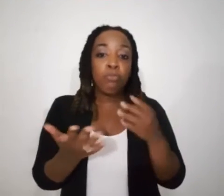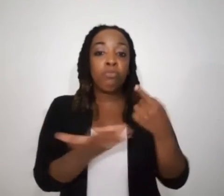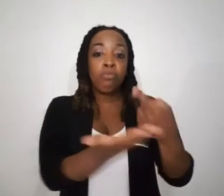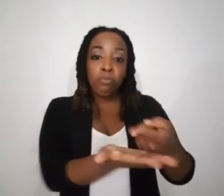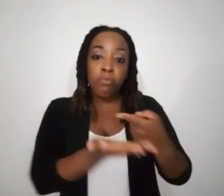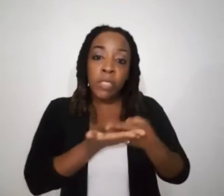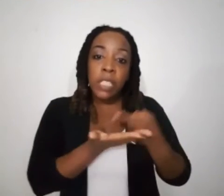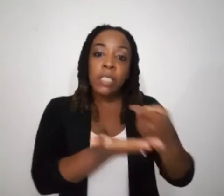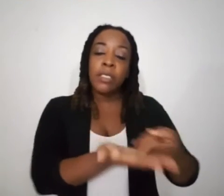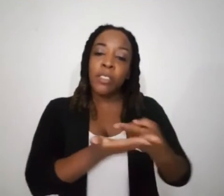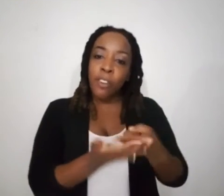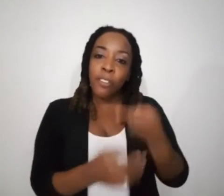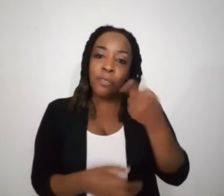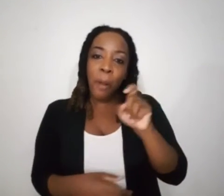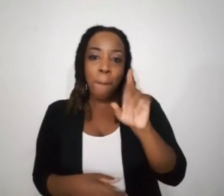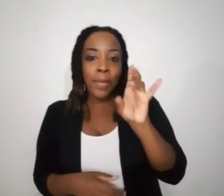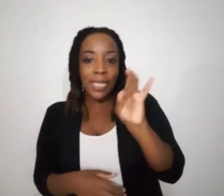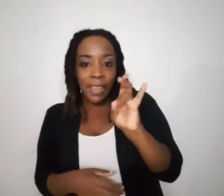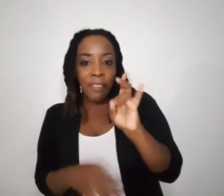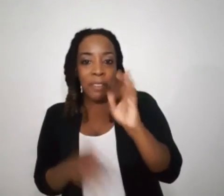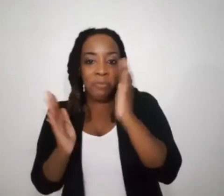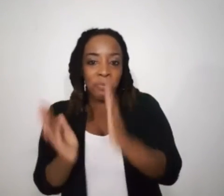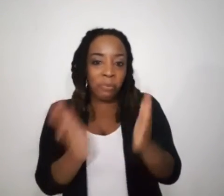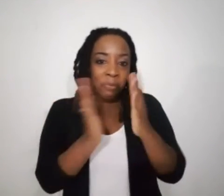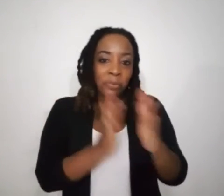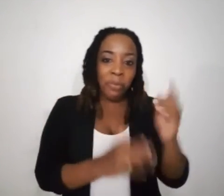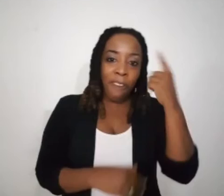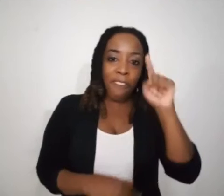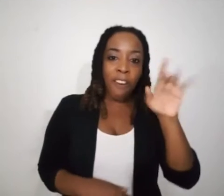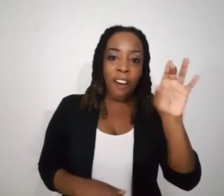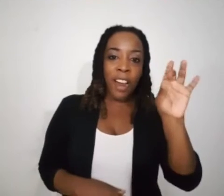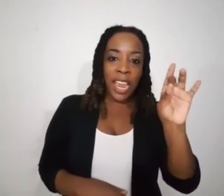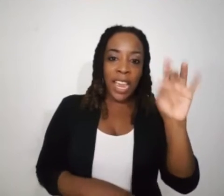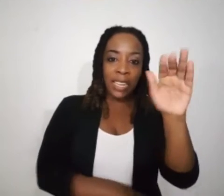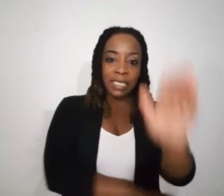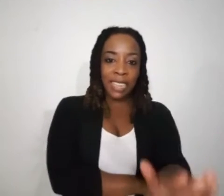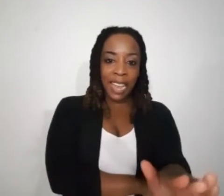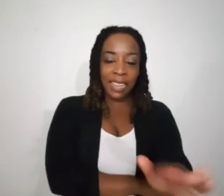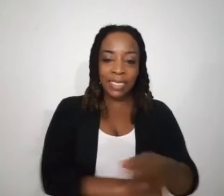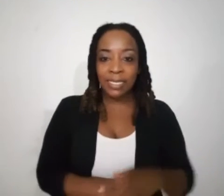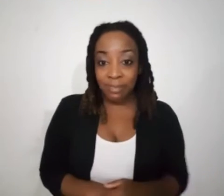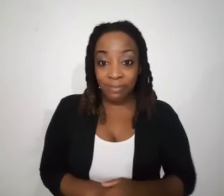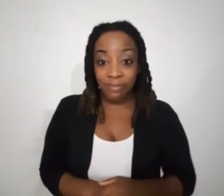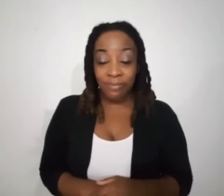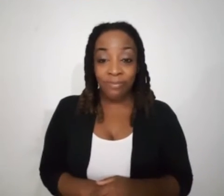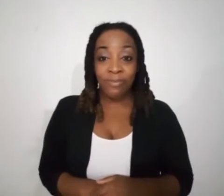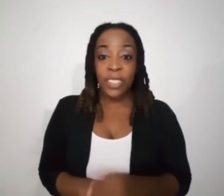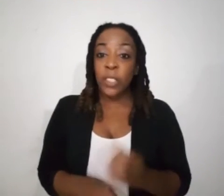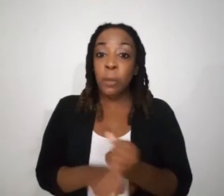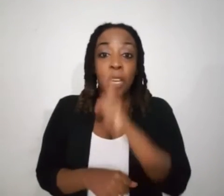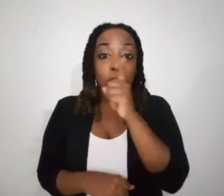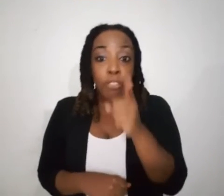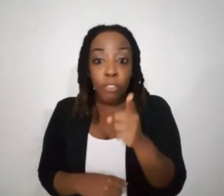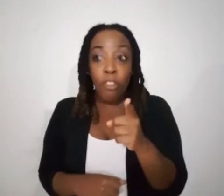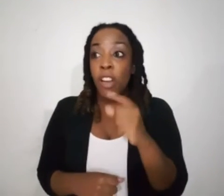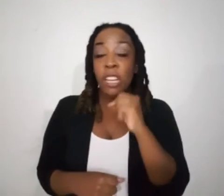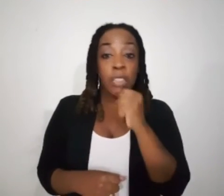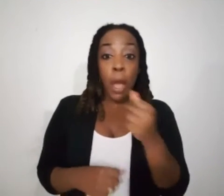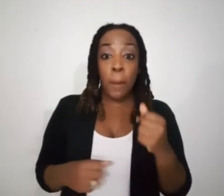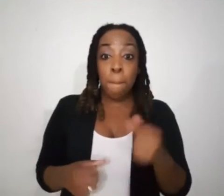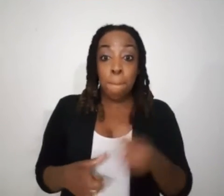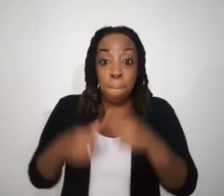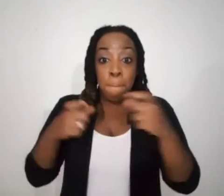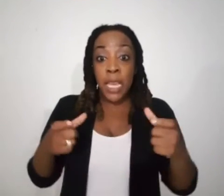that there are no running around the house activities at that time, right? You start with